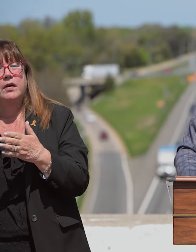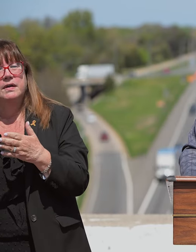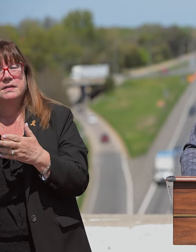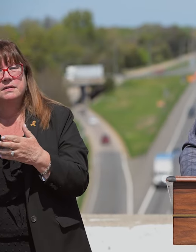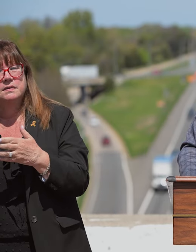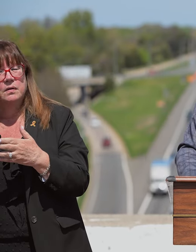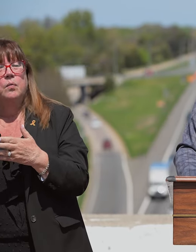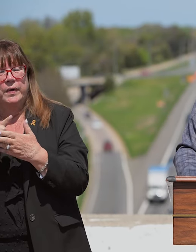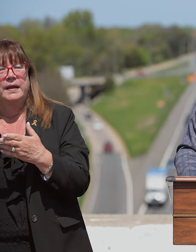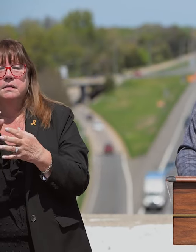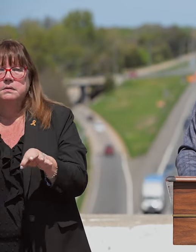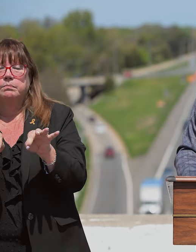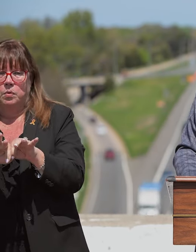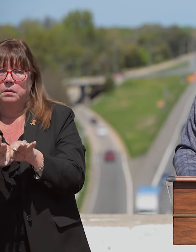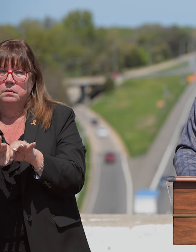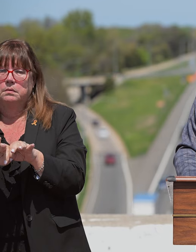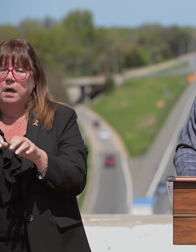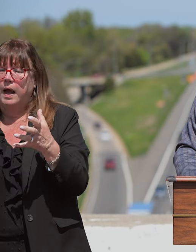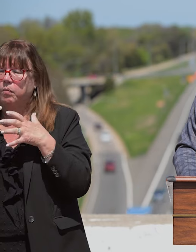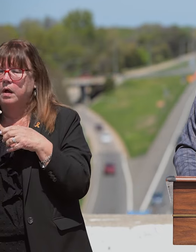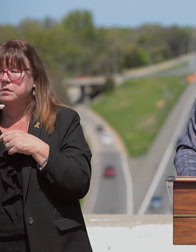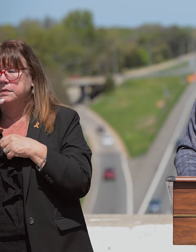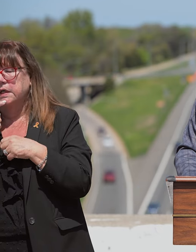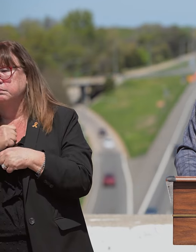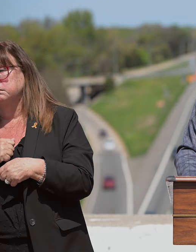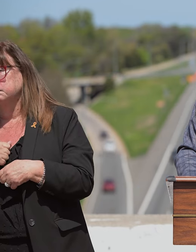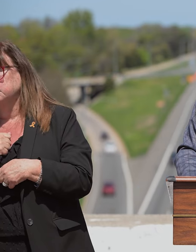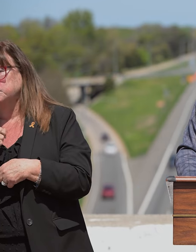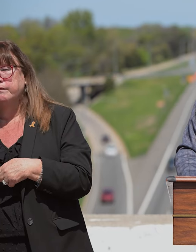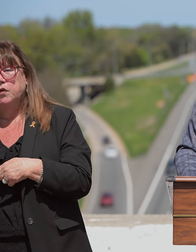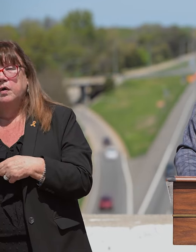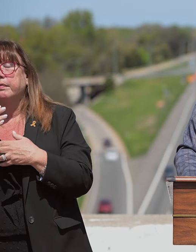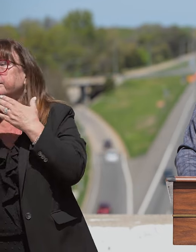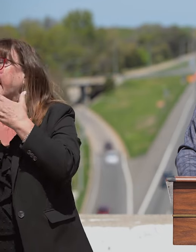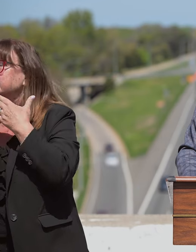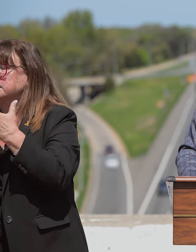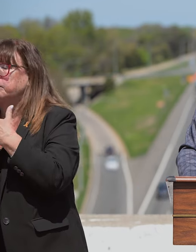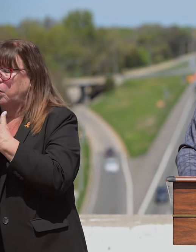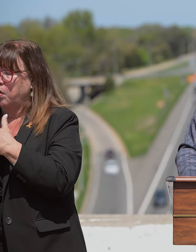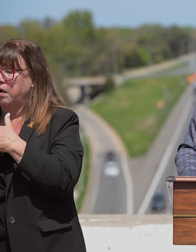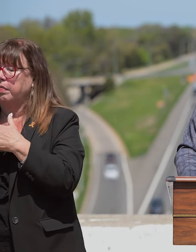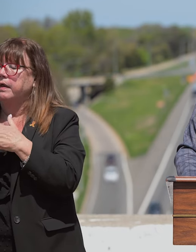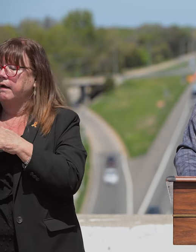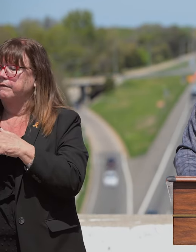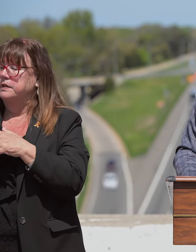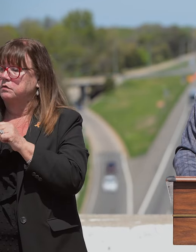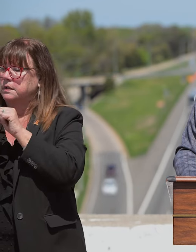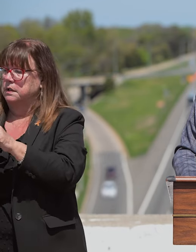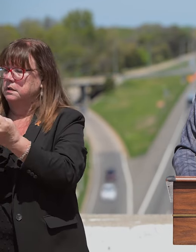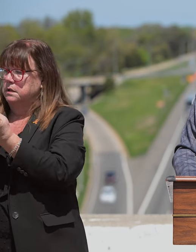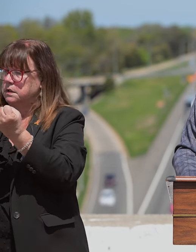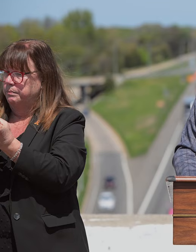I would like to extend my deepest gratitude to the elected and appointed officials who have continuously supported and funded safety